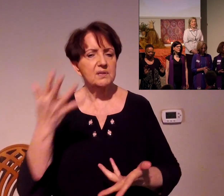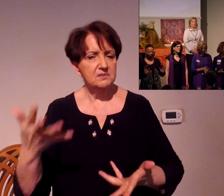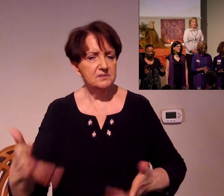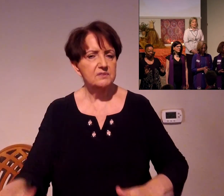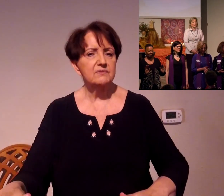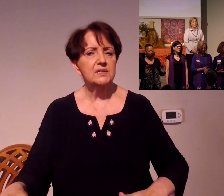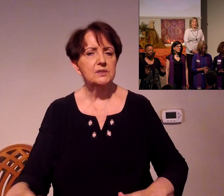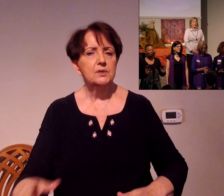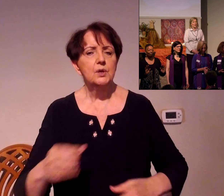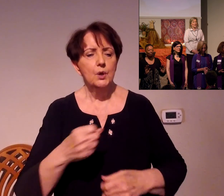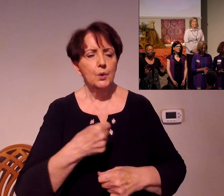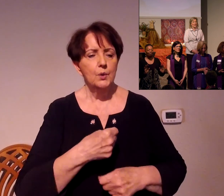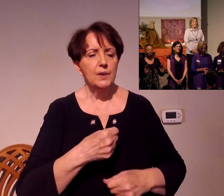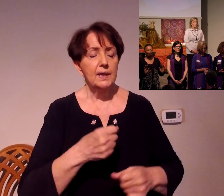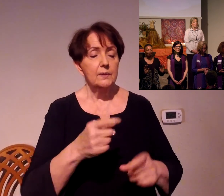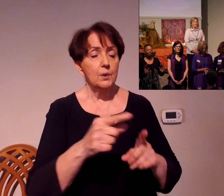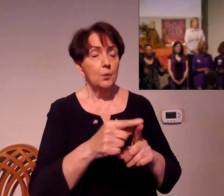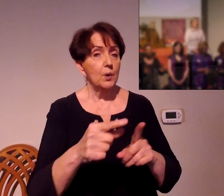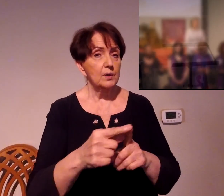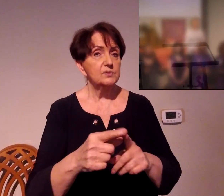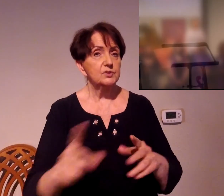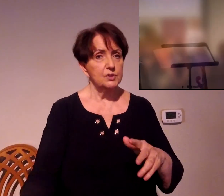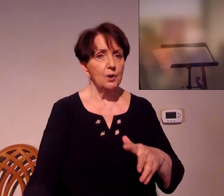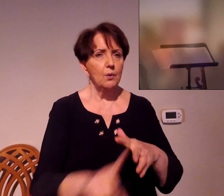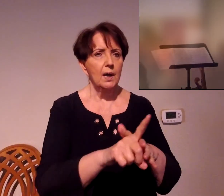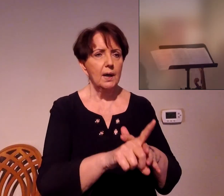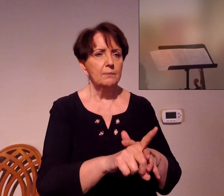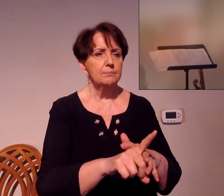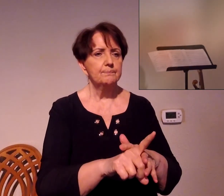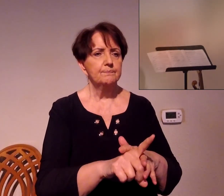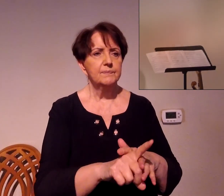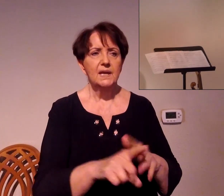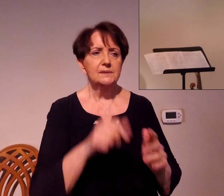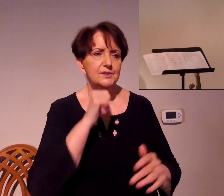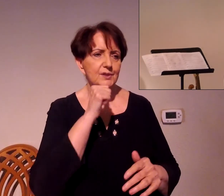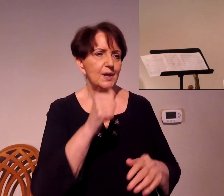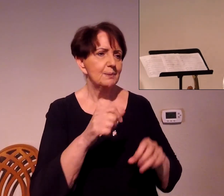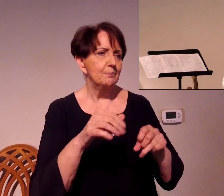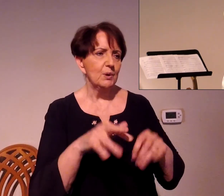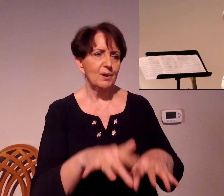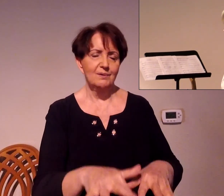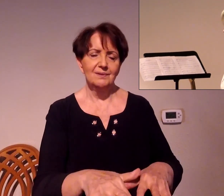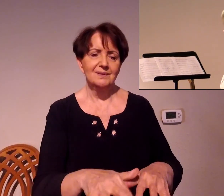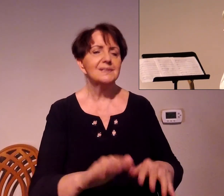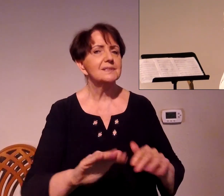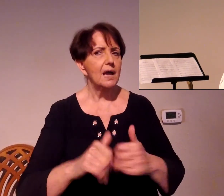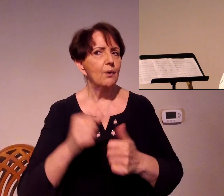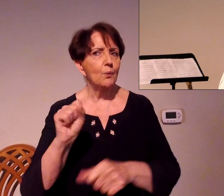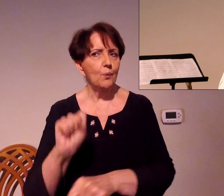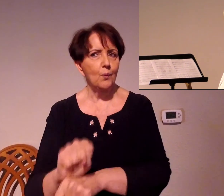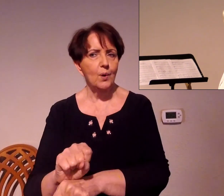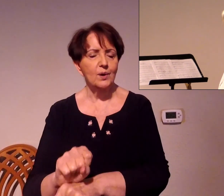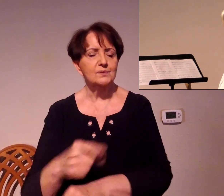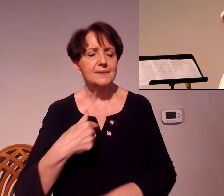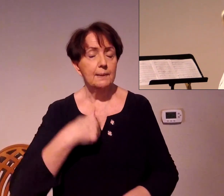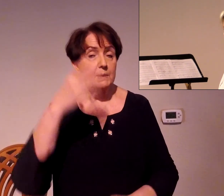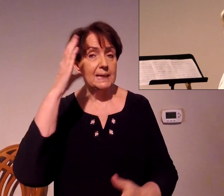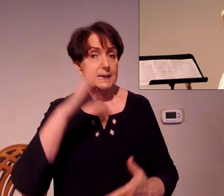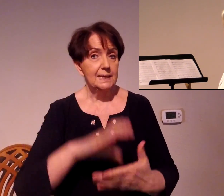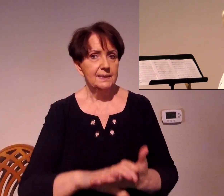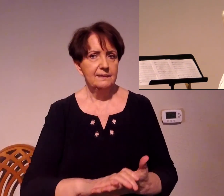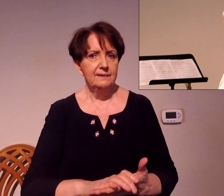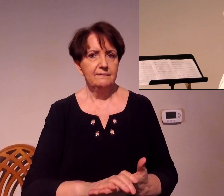made flesh. They are made manifest. It's not miraculous. This is how it works. I believe